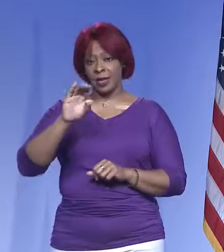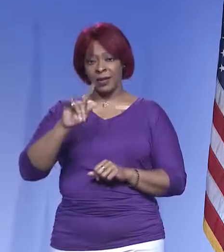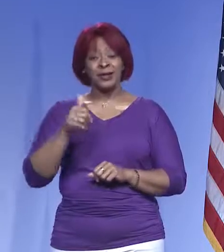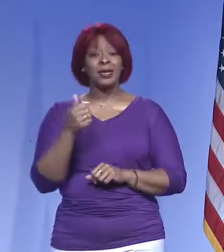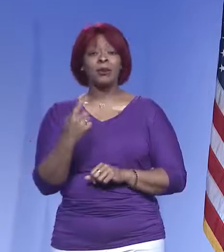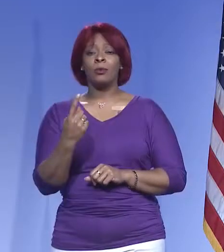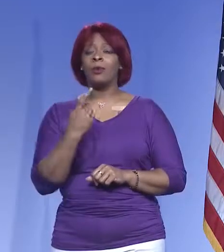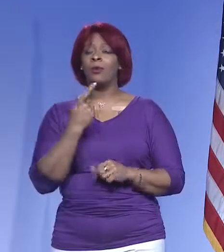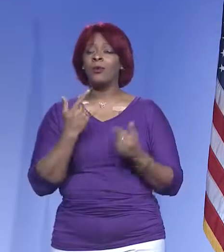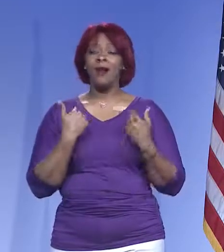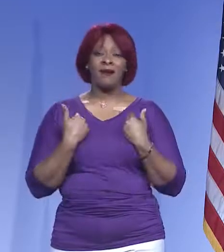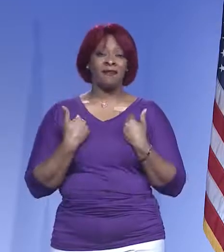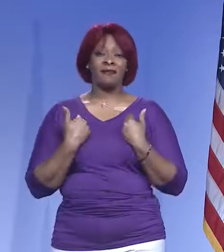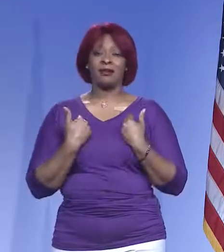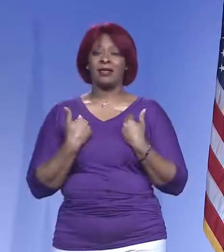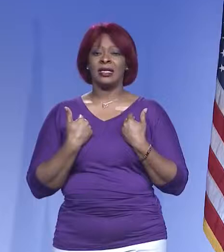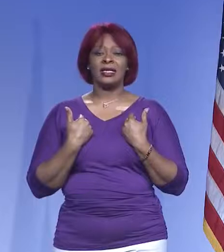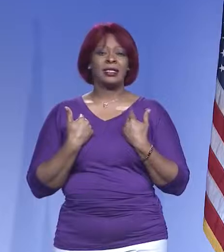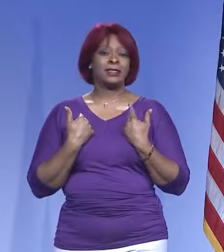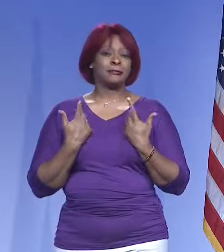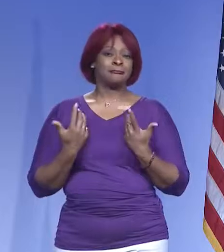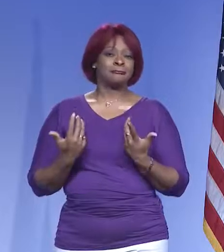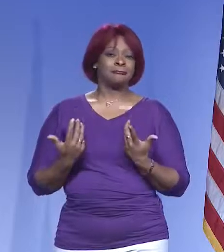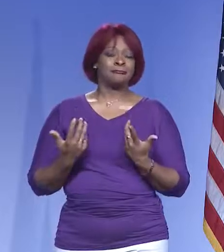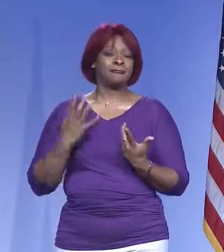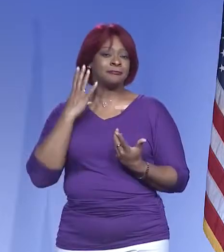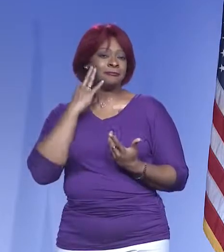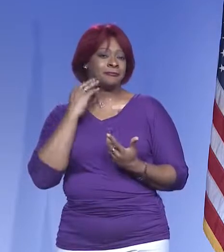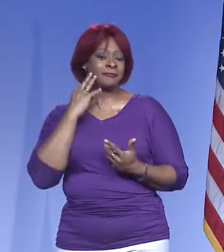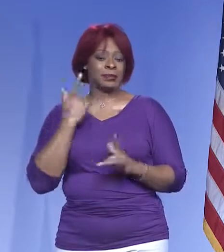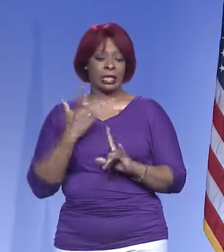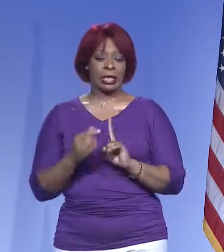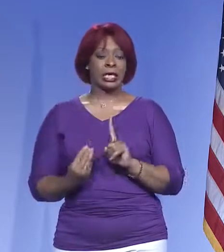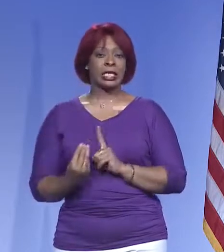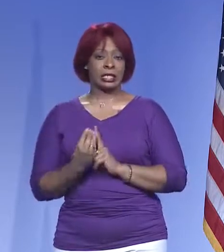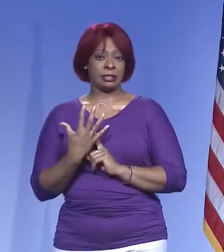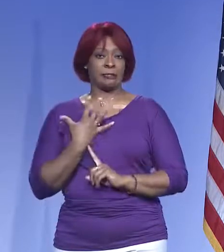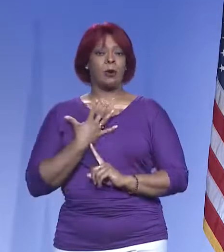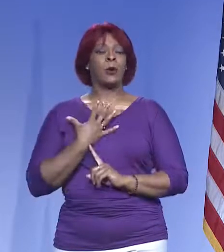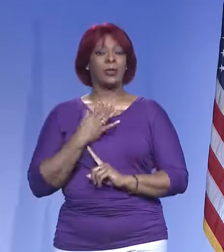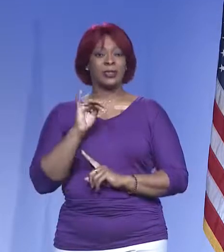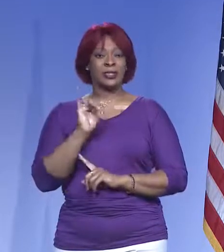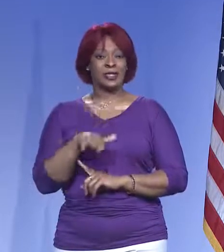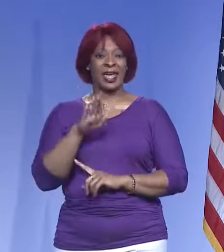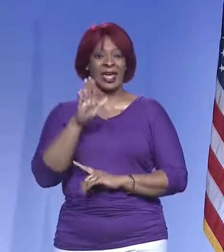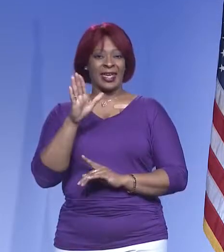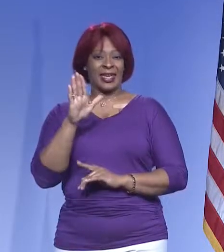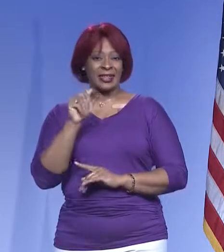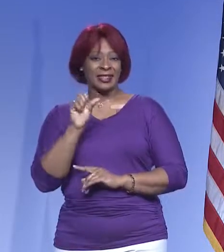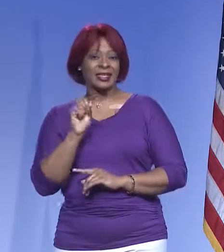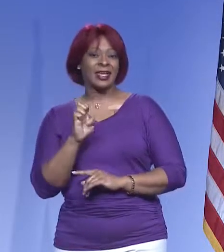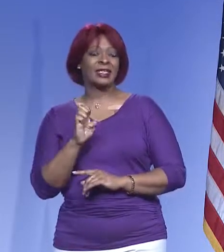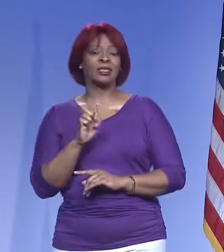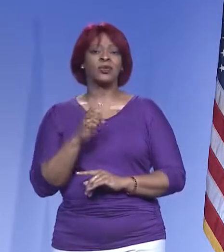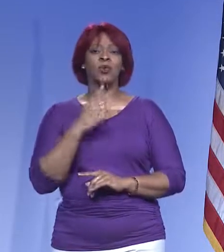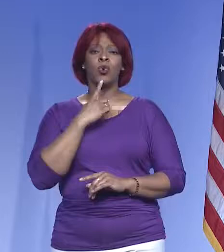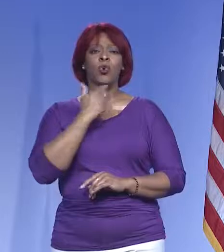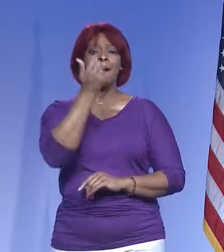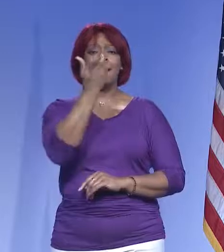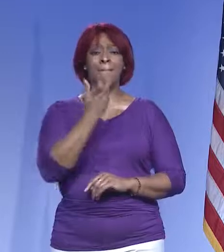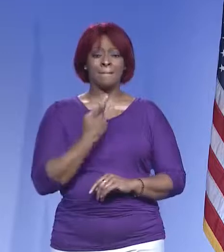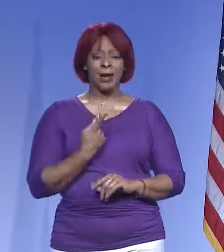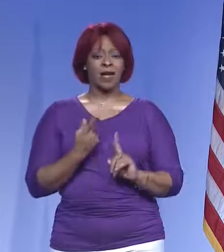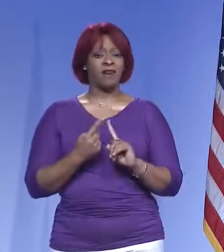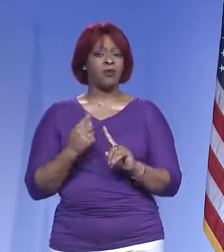anybody who has been exposed to a case, or anyone who has returned